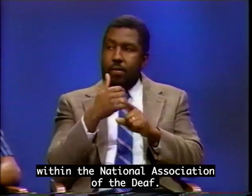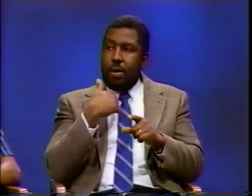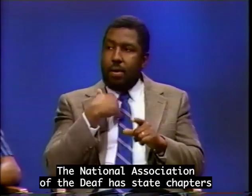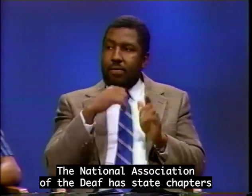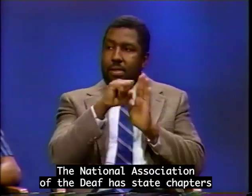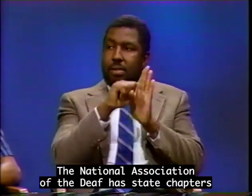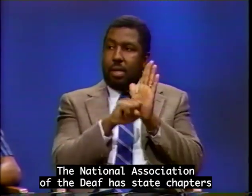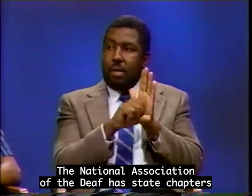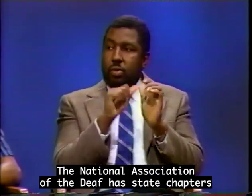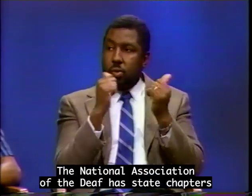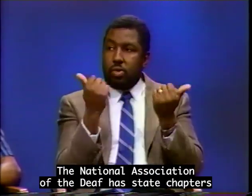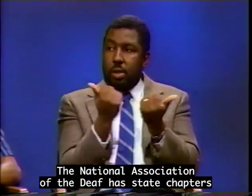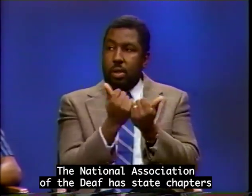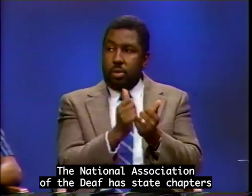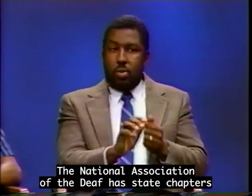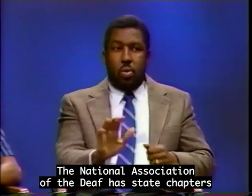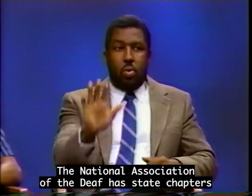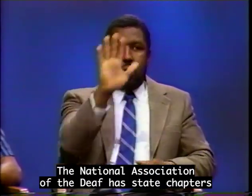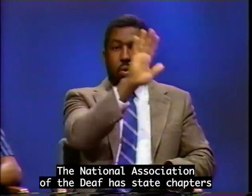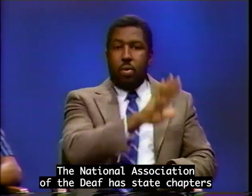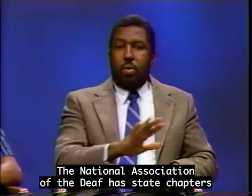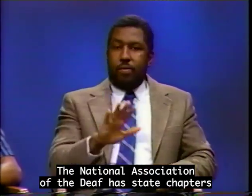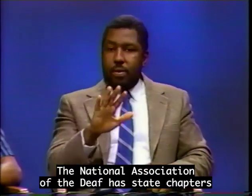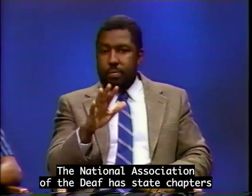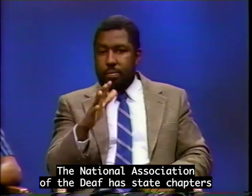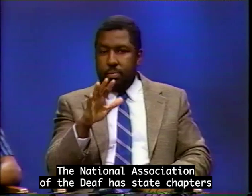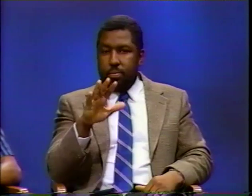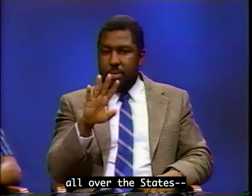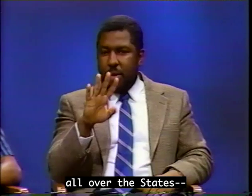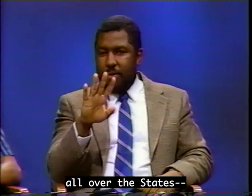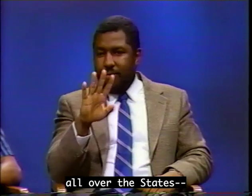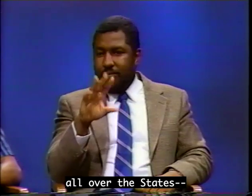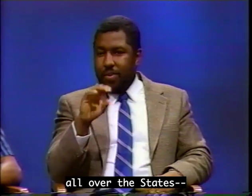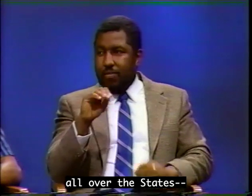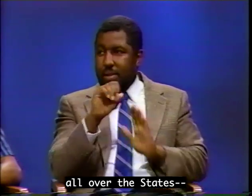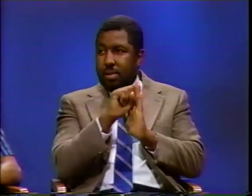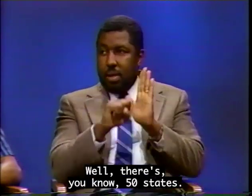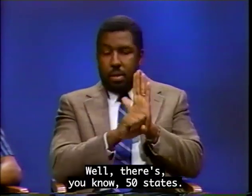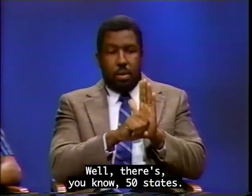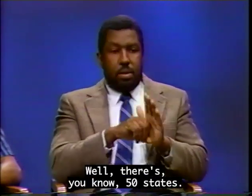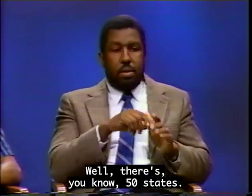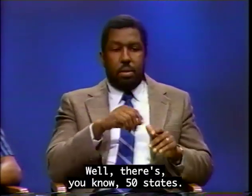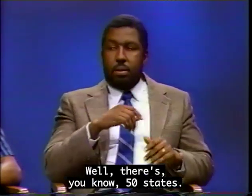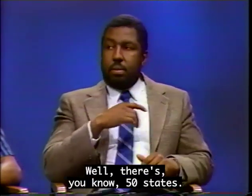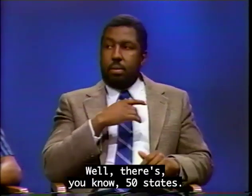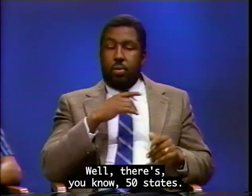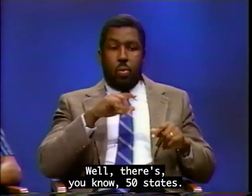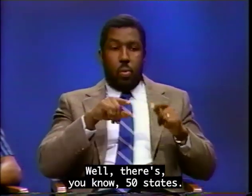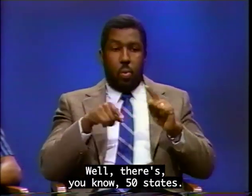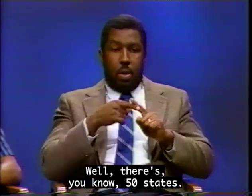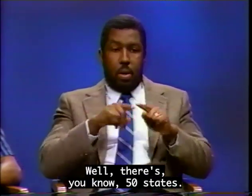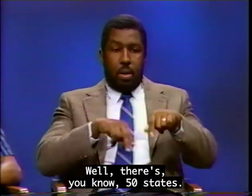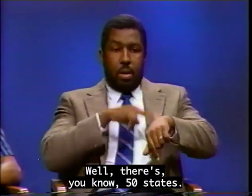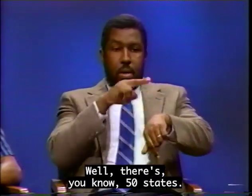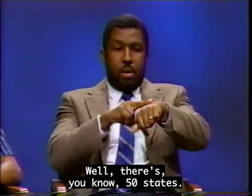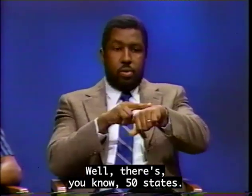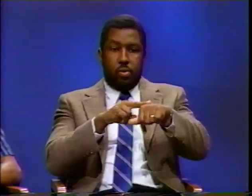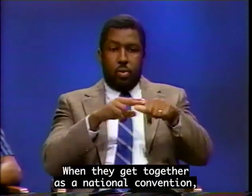The National Association of the Deaf has state chapters all over the states. Well, there's, 50 states.